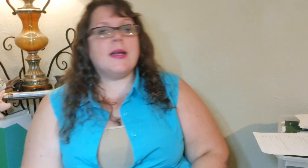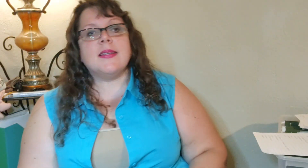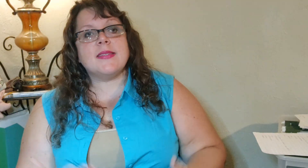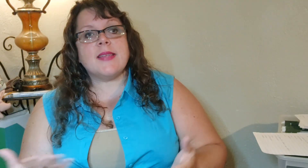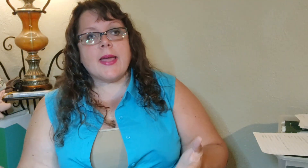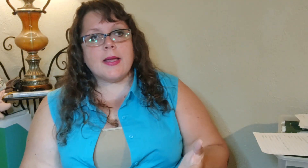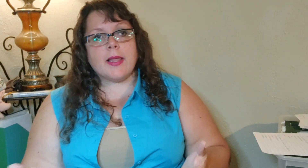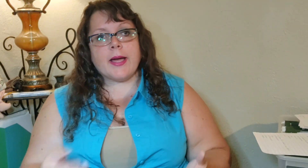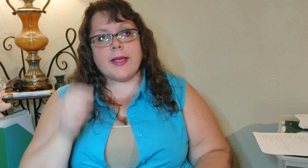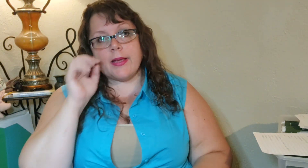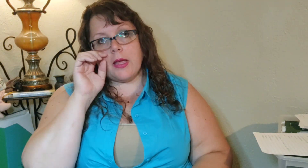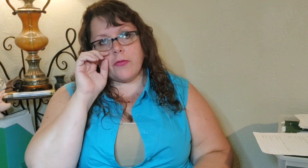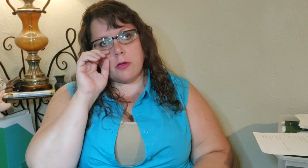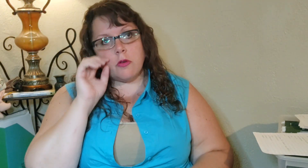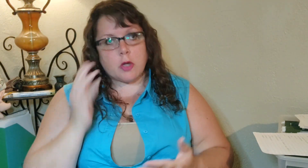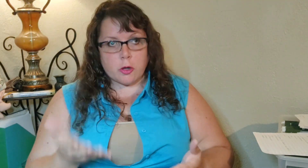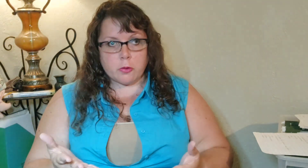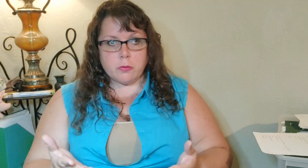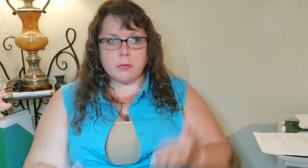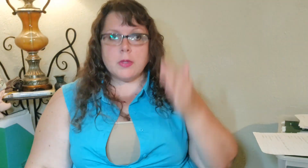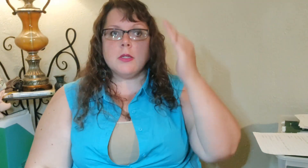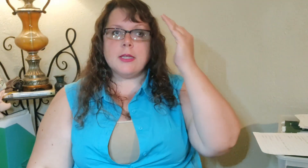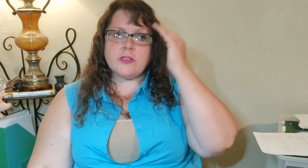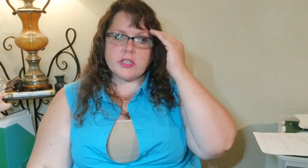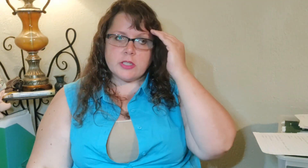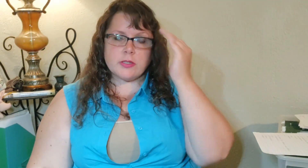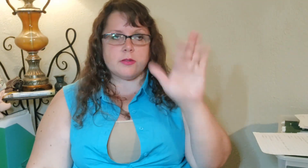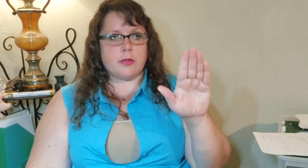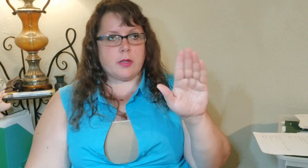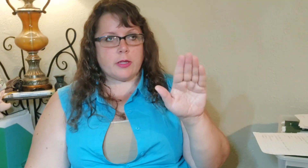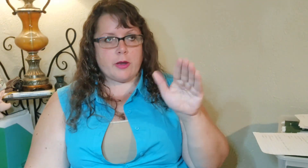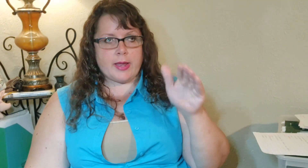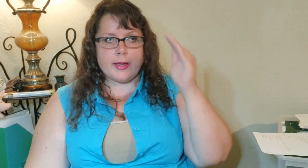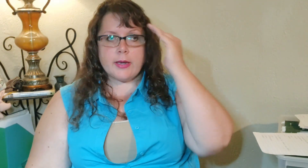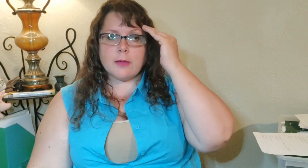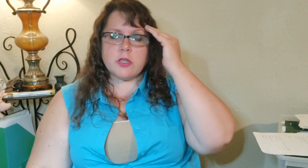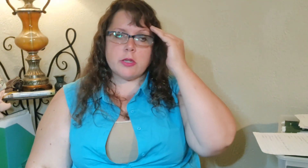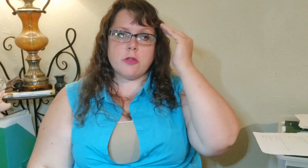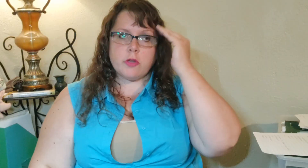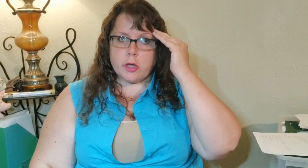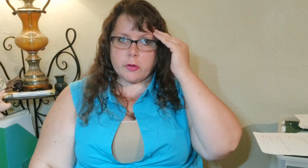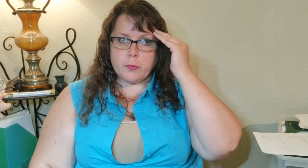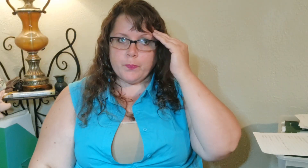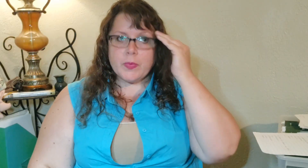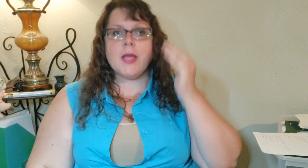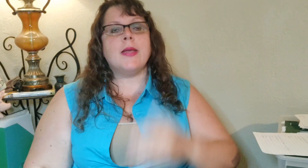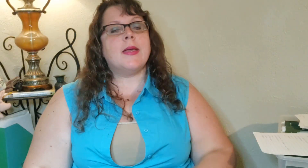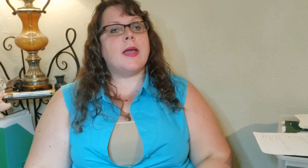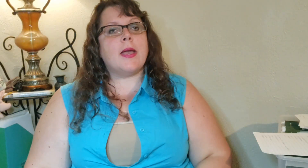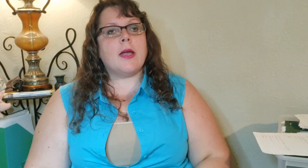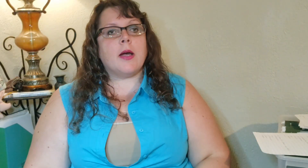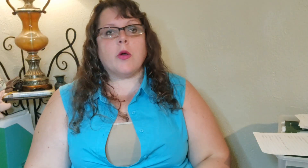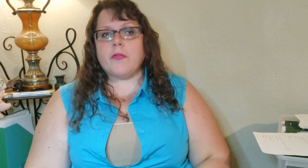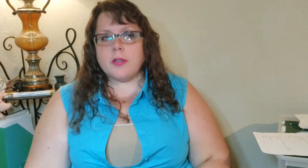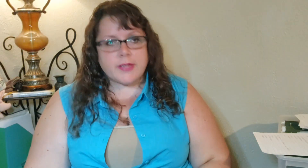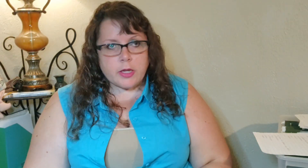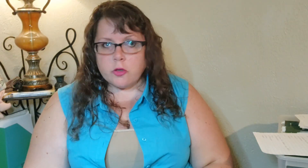And to say, like, if you know, it's just your hand up to you, you know. Or if you say you